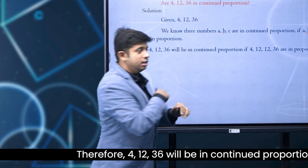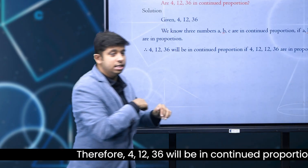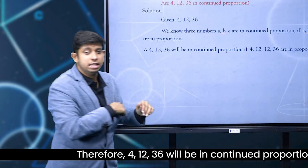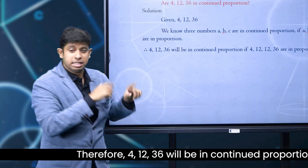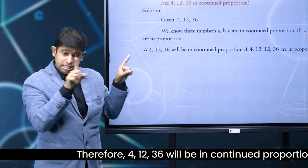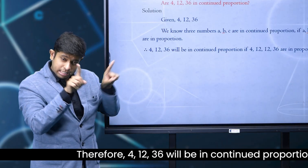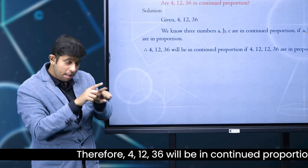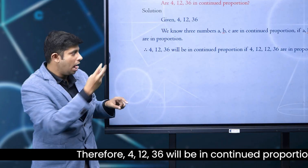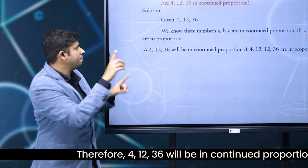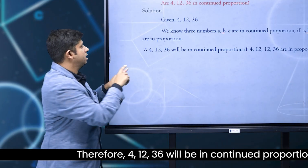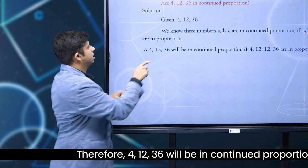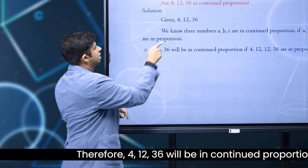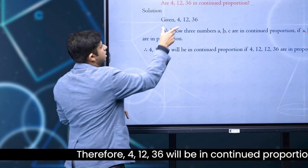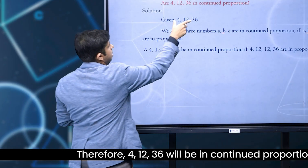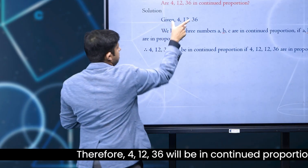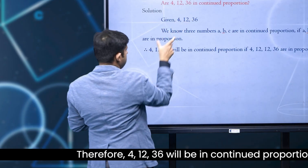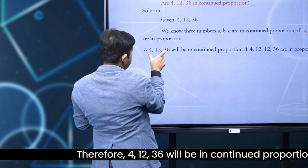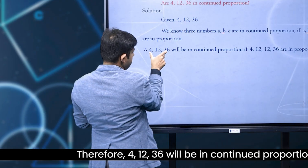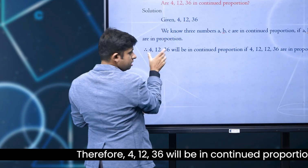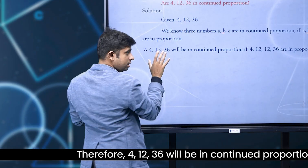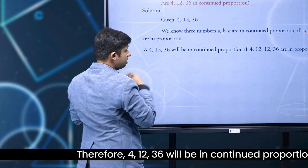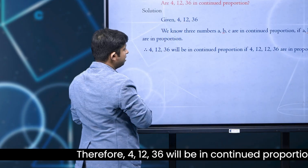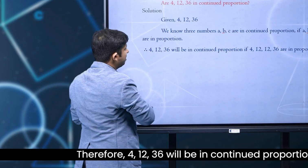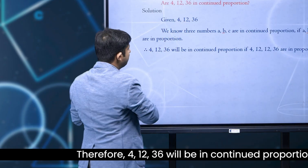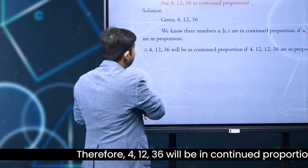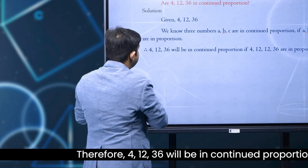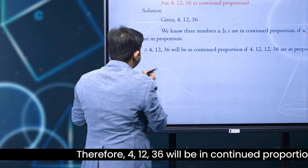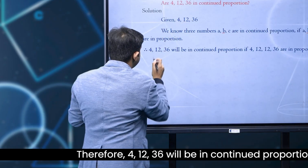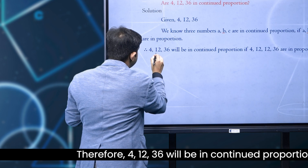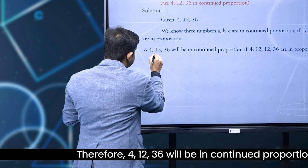Therefore, 4, 12, 36 will be in continued proportion